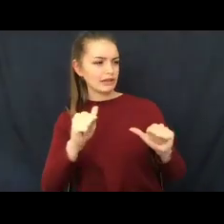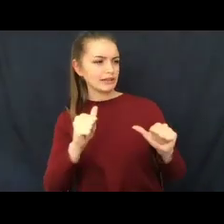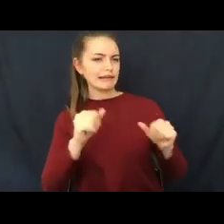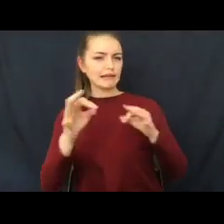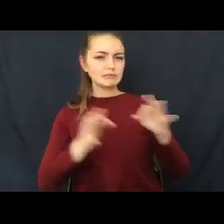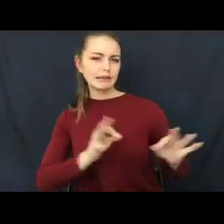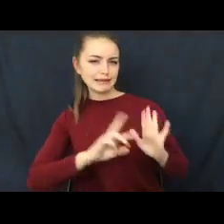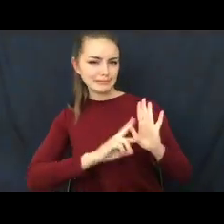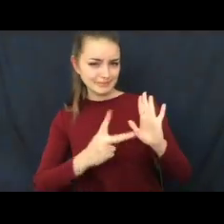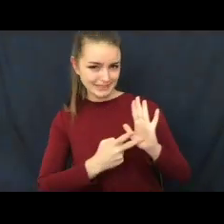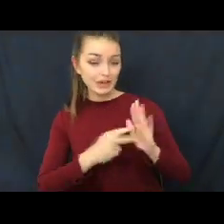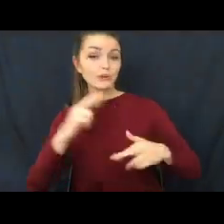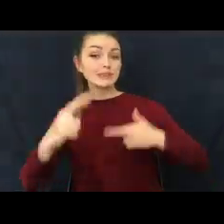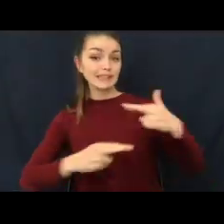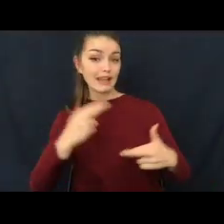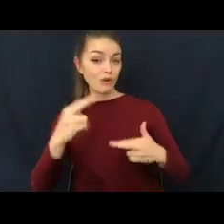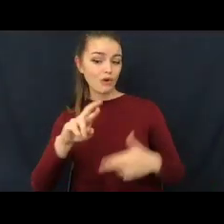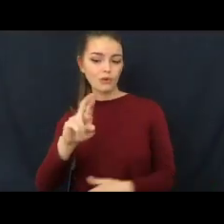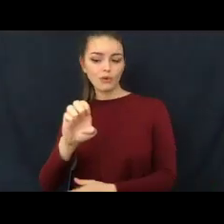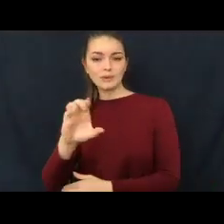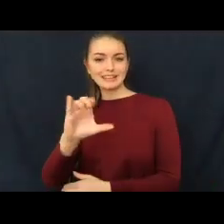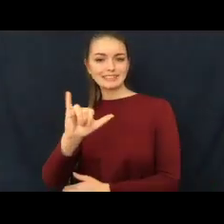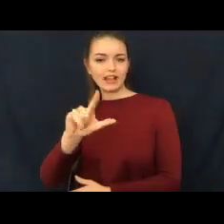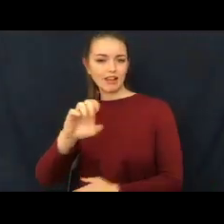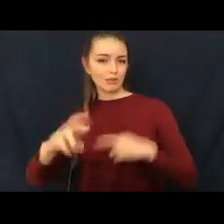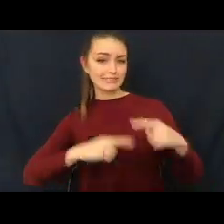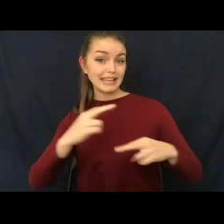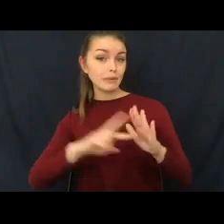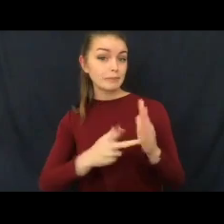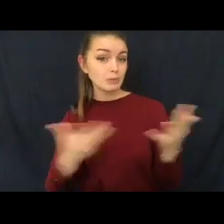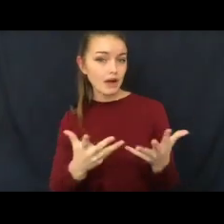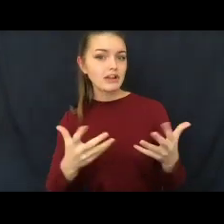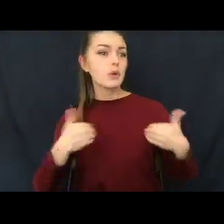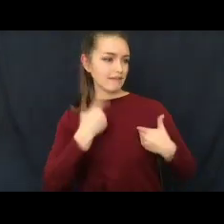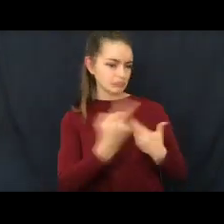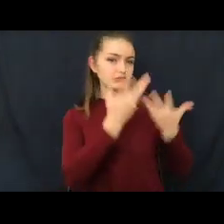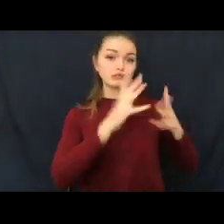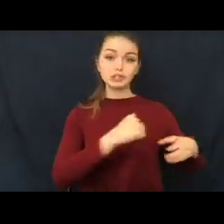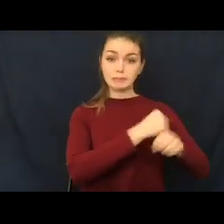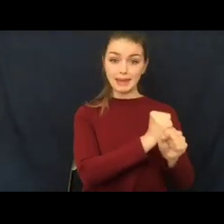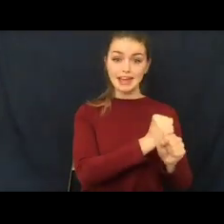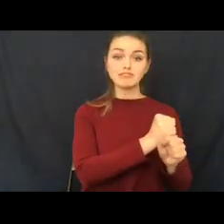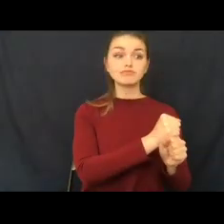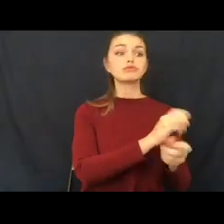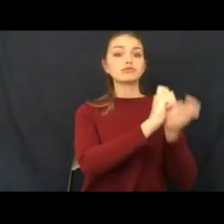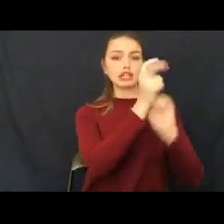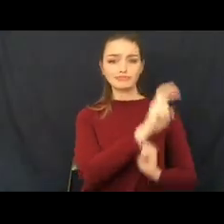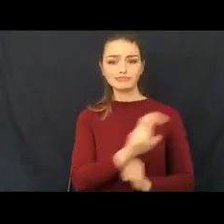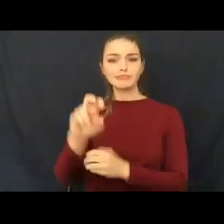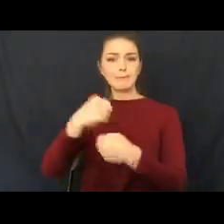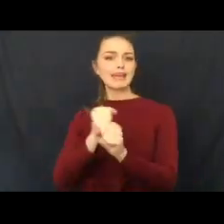recycle, it means taking something that was made and remaking it either into the same thing or something